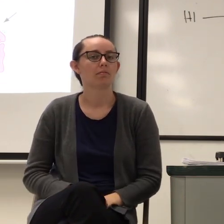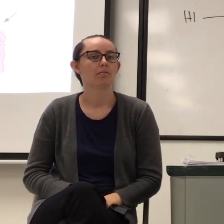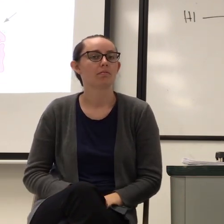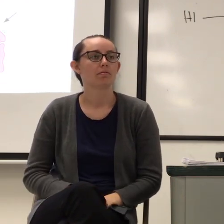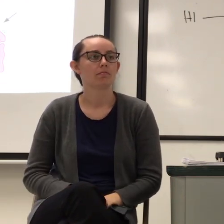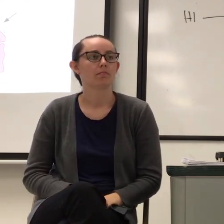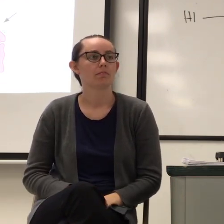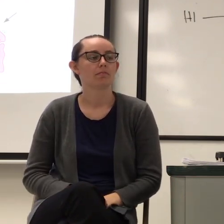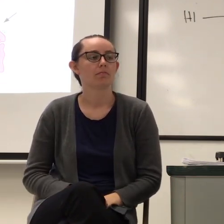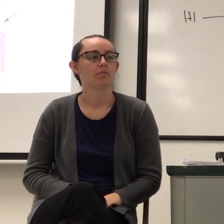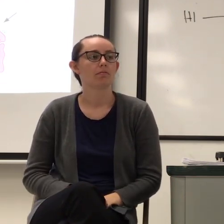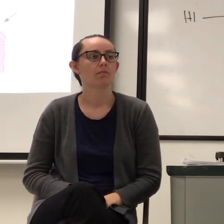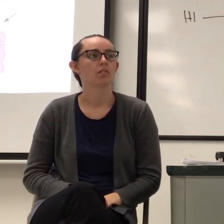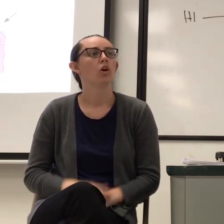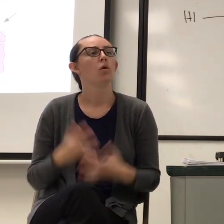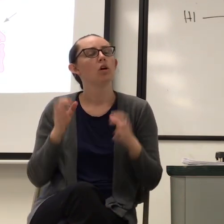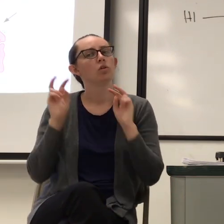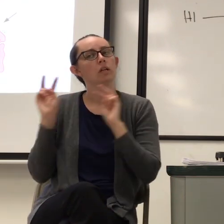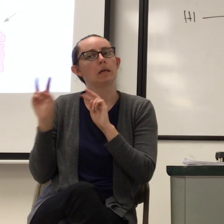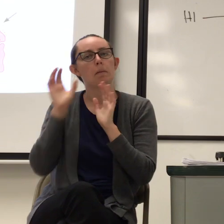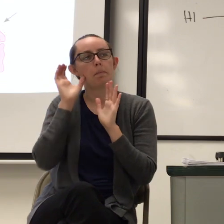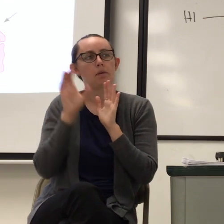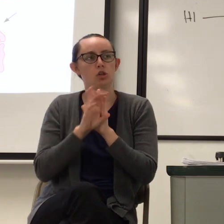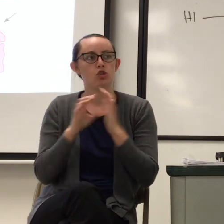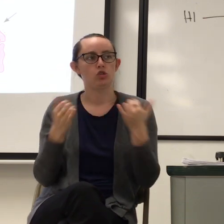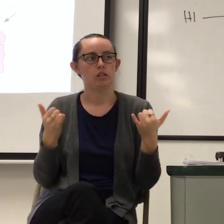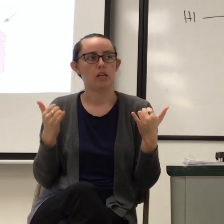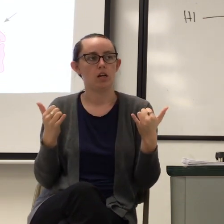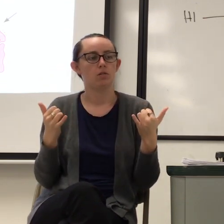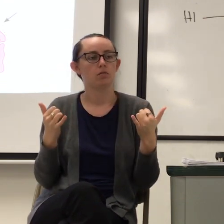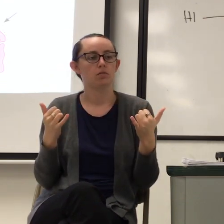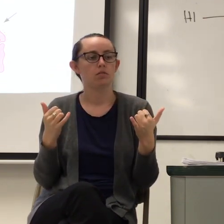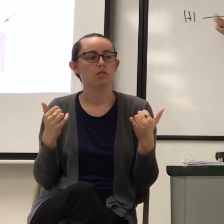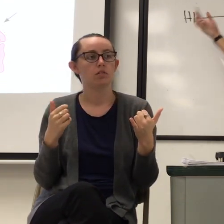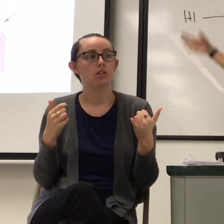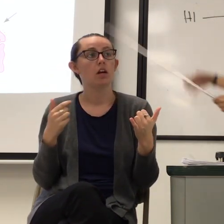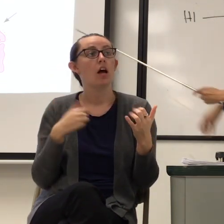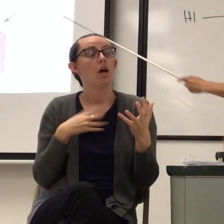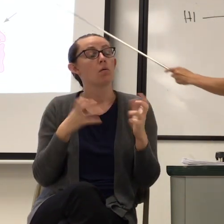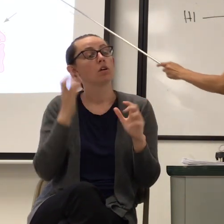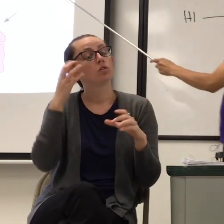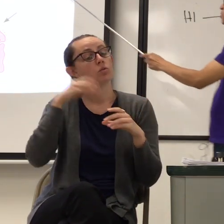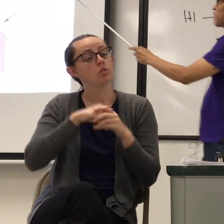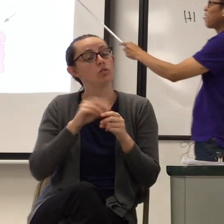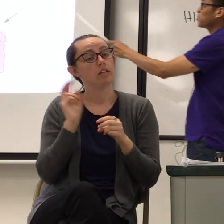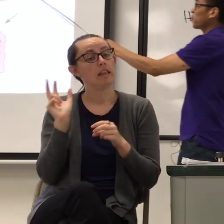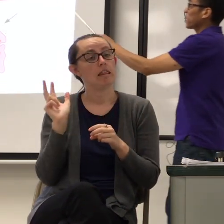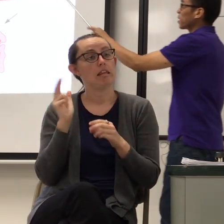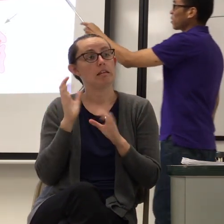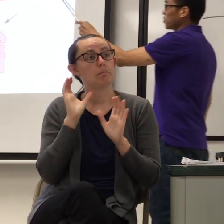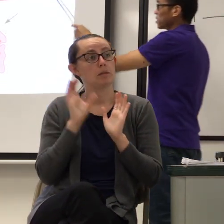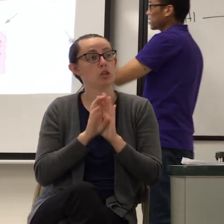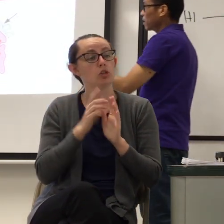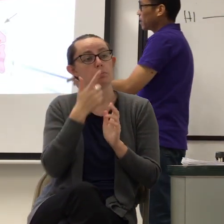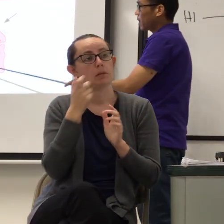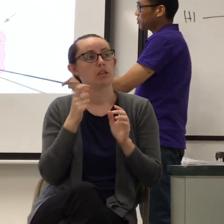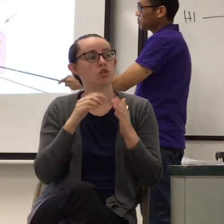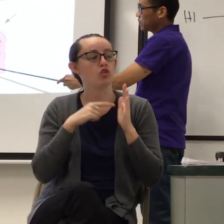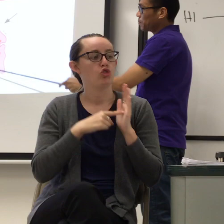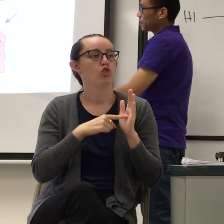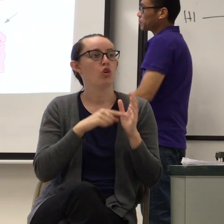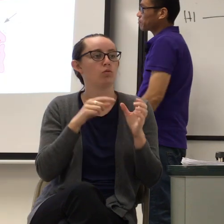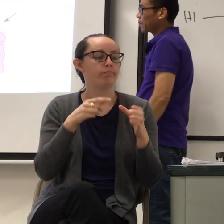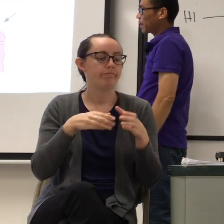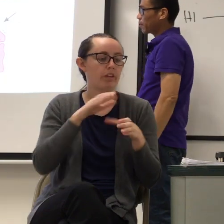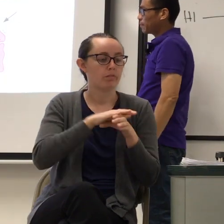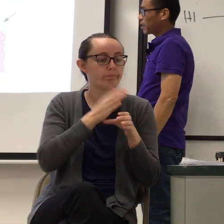And let's look at our pictures here. I chose to include these pictures because it shows valves opening and closing. I chose